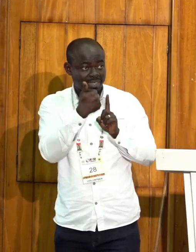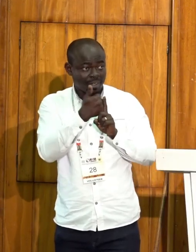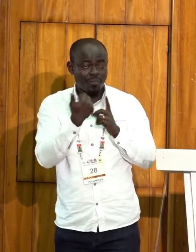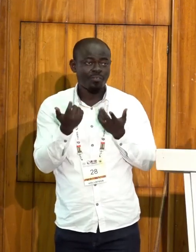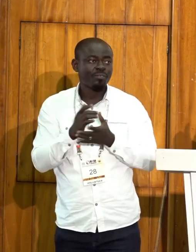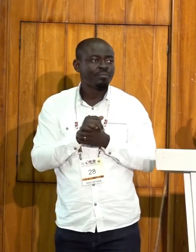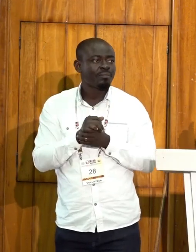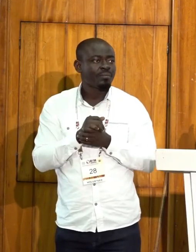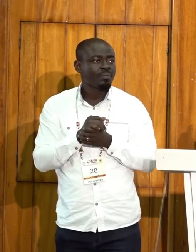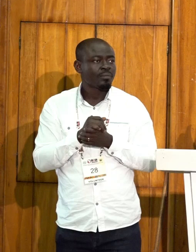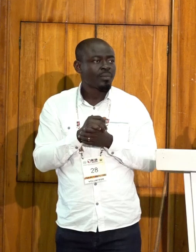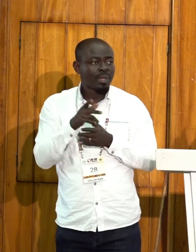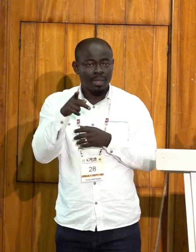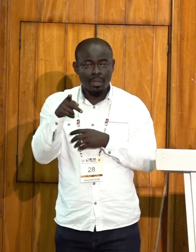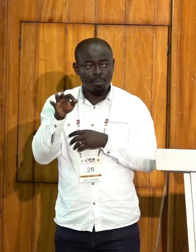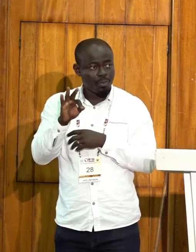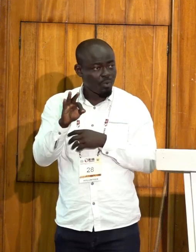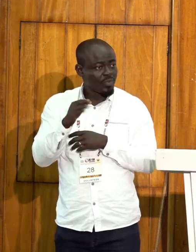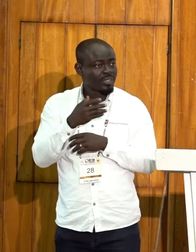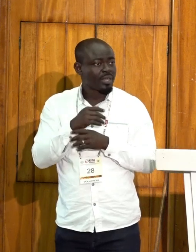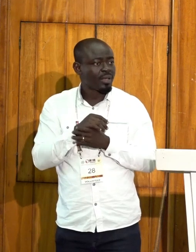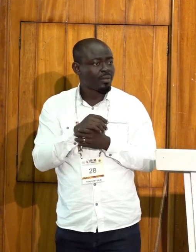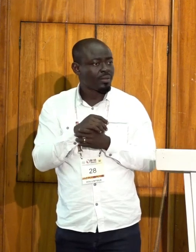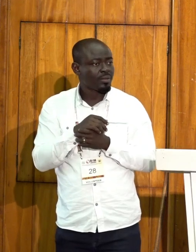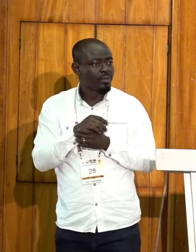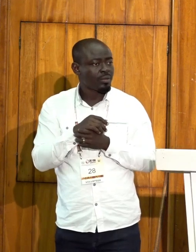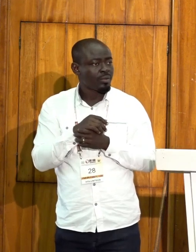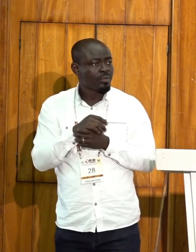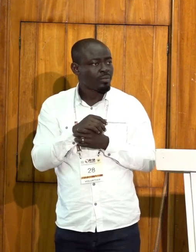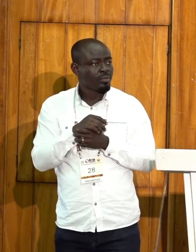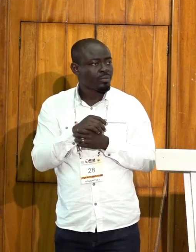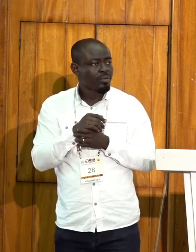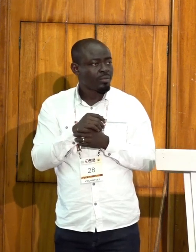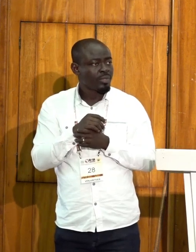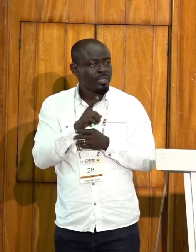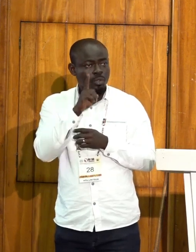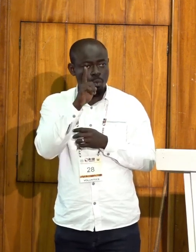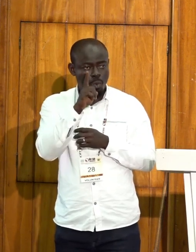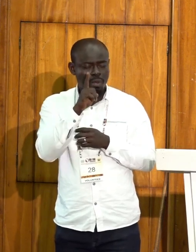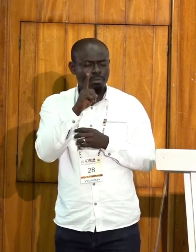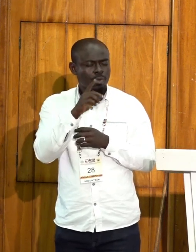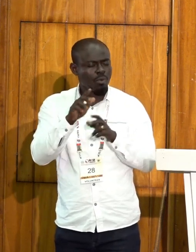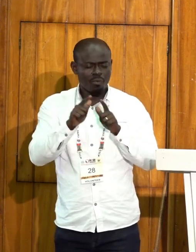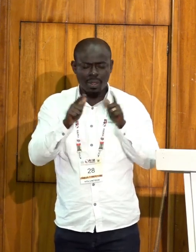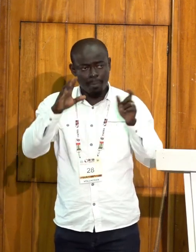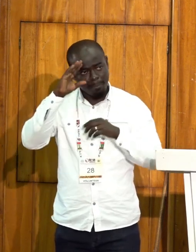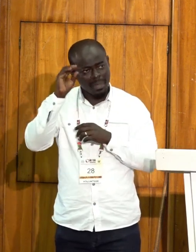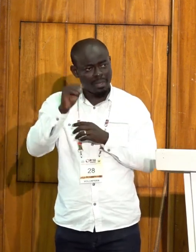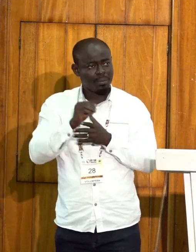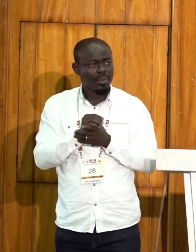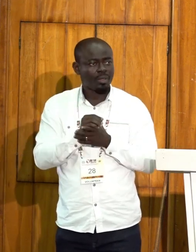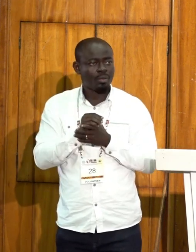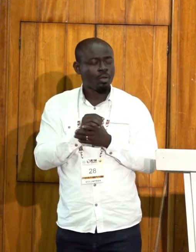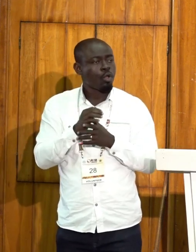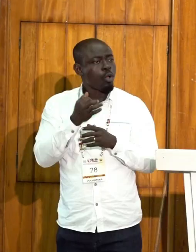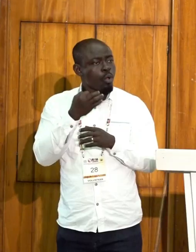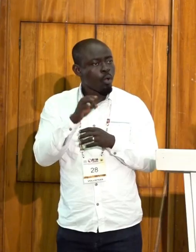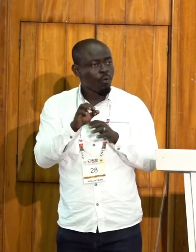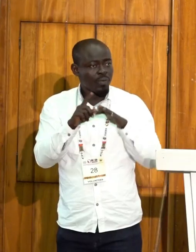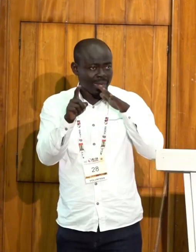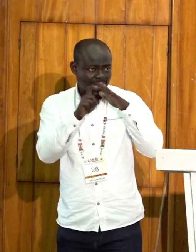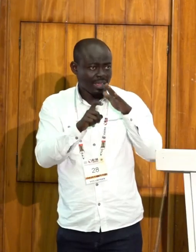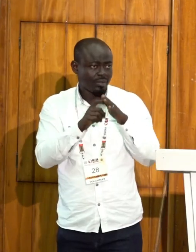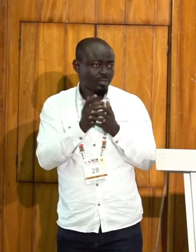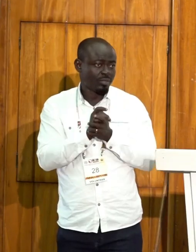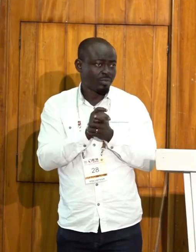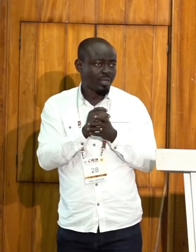We are in the Professor Mbup room here. He's one of the kingpins of diagnostics and is running a